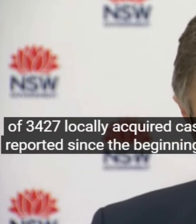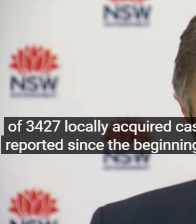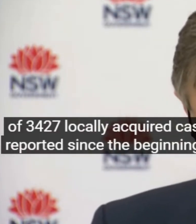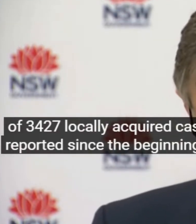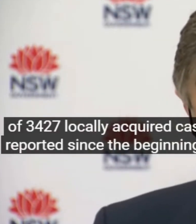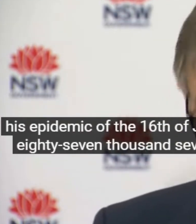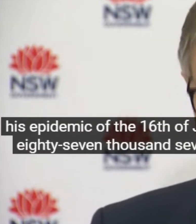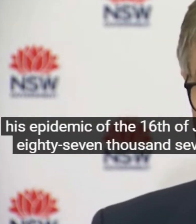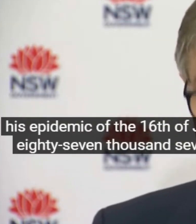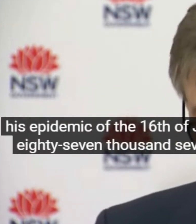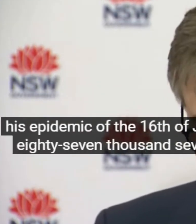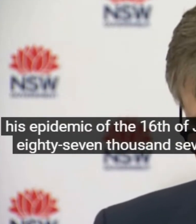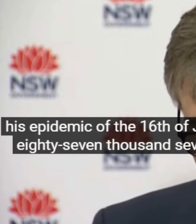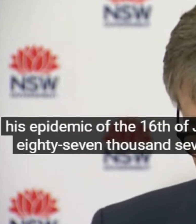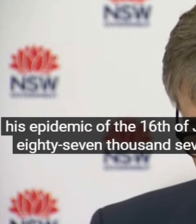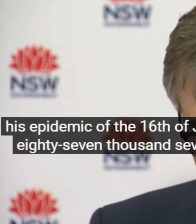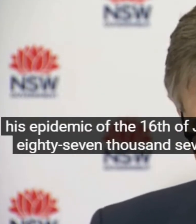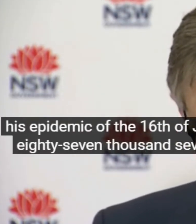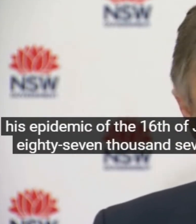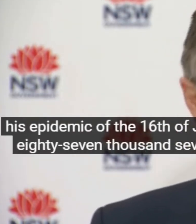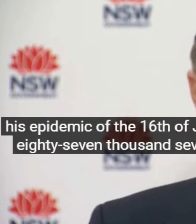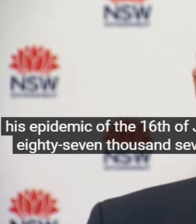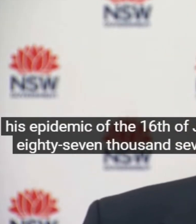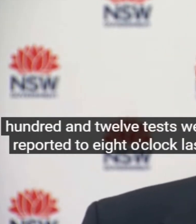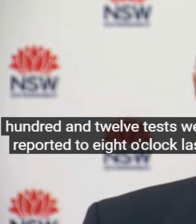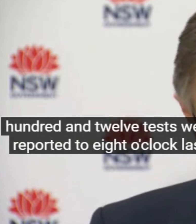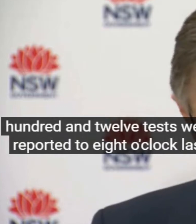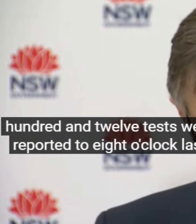87,712 tests were reported to 8 o'clock last night, compared to